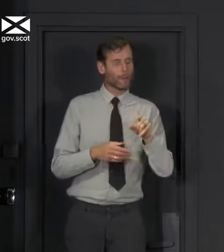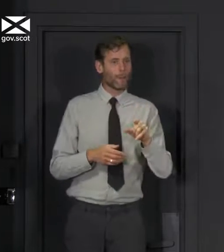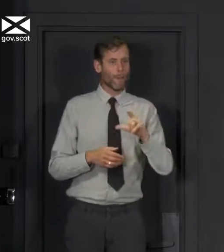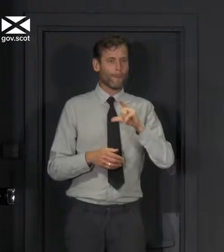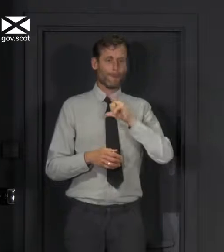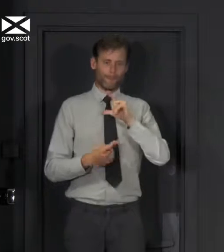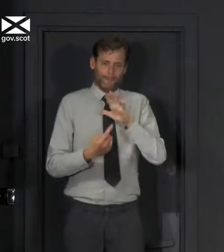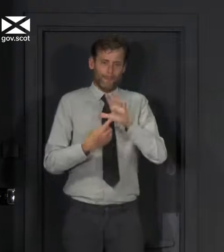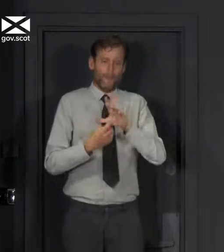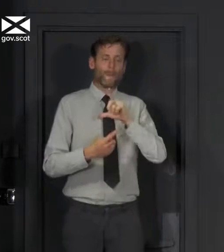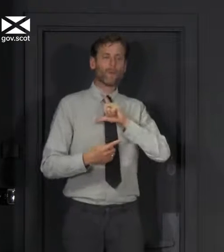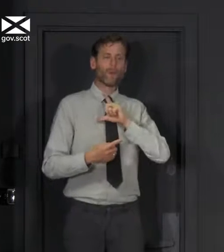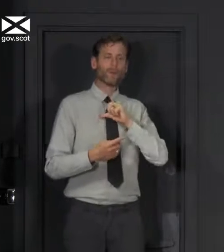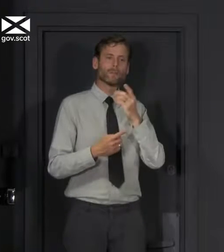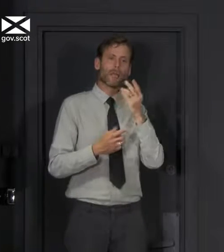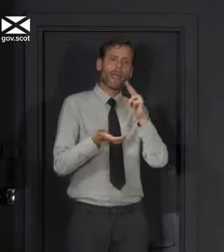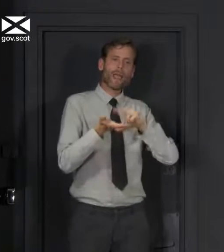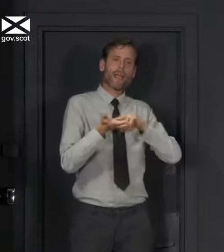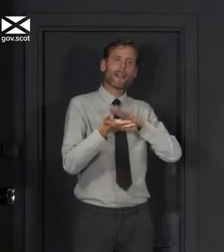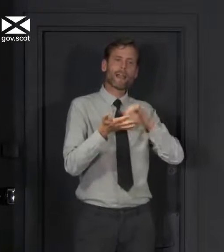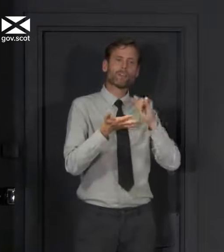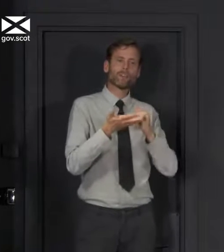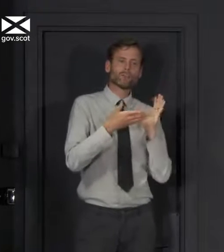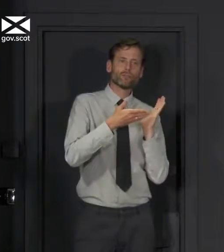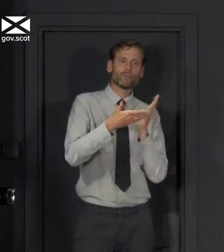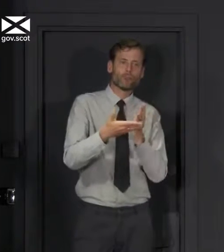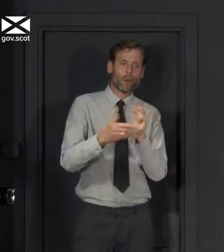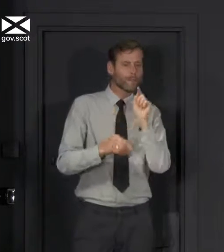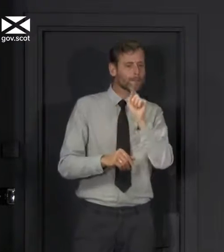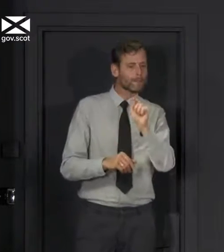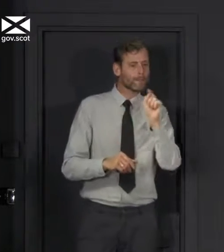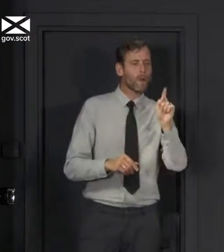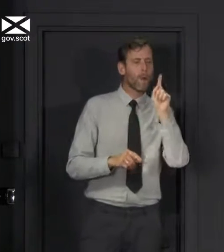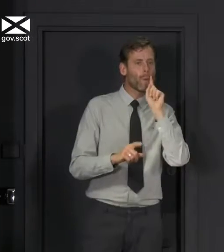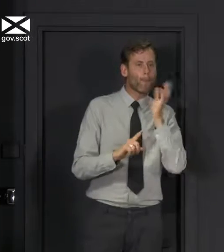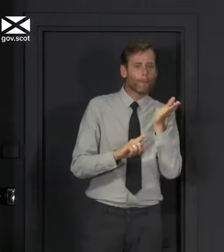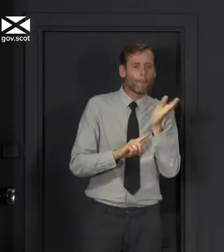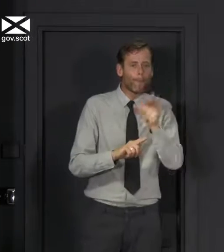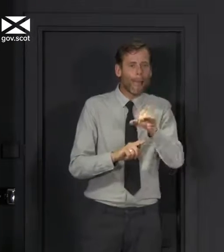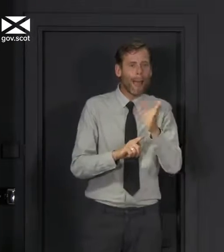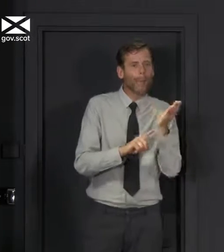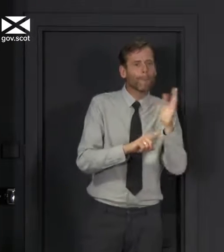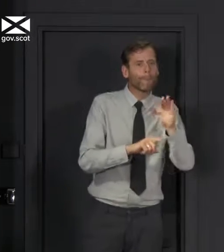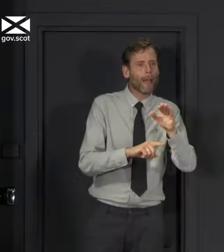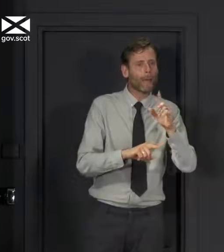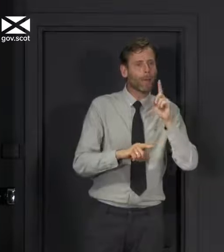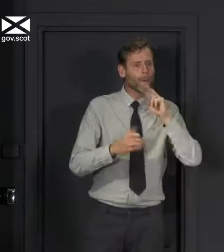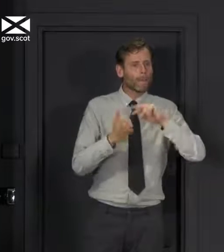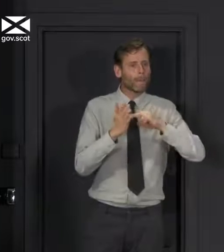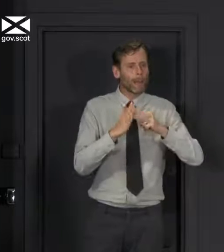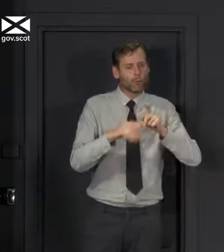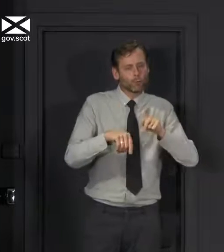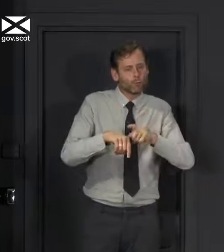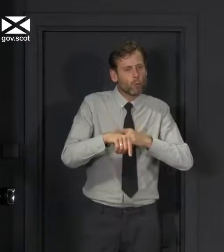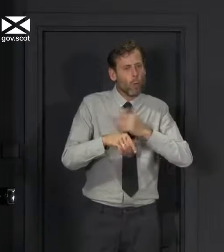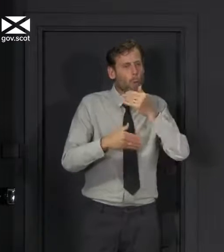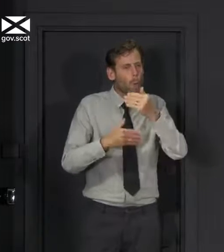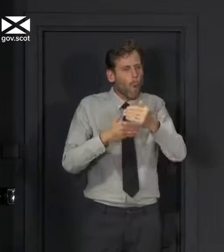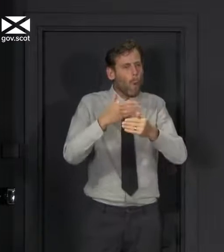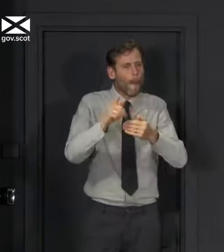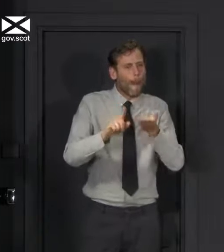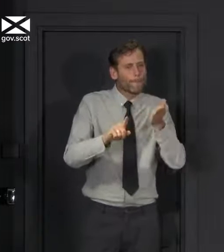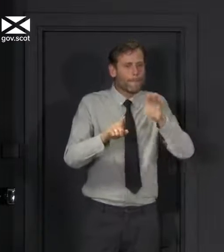that phased and gentle way areas of our health service which have been paused in order